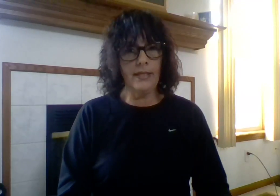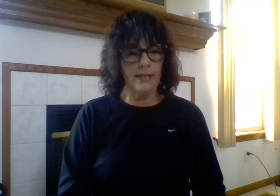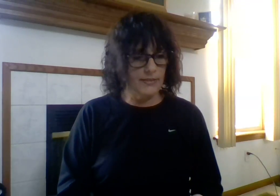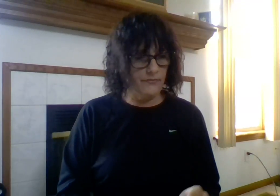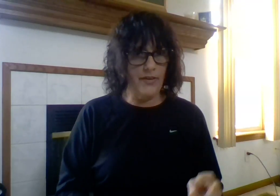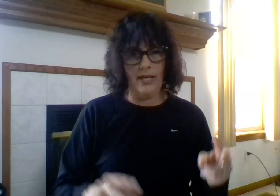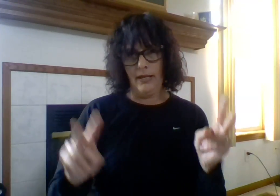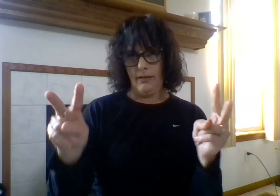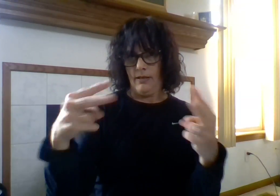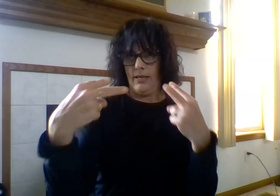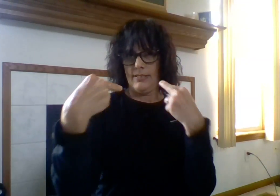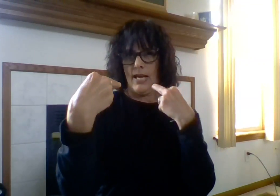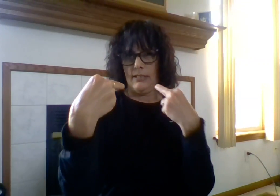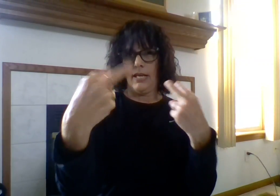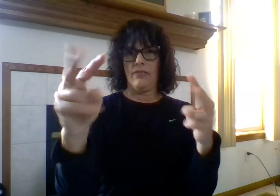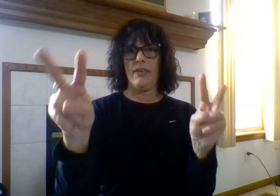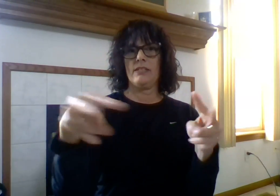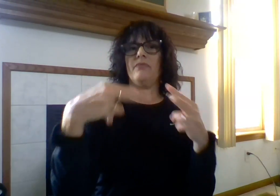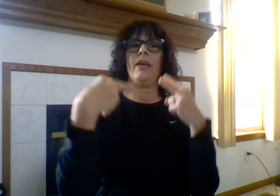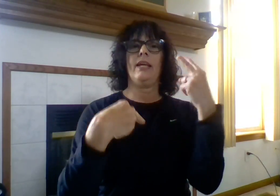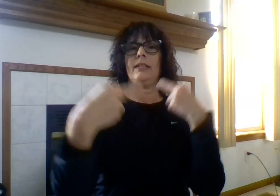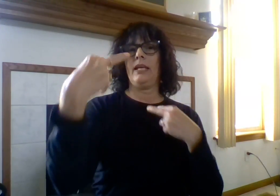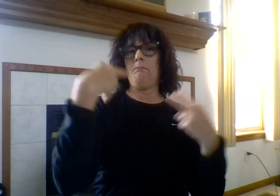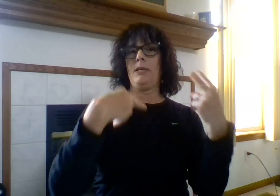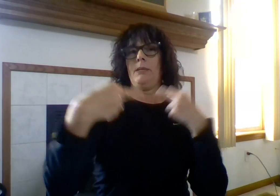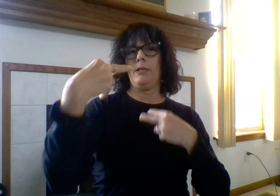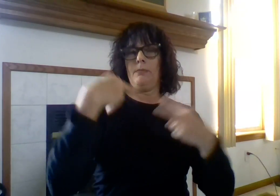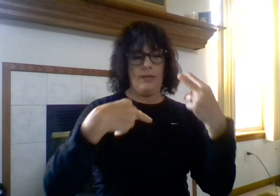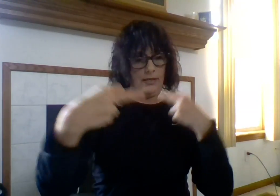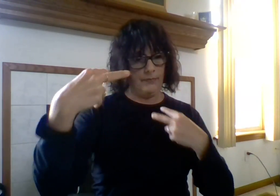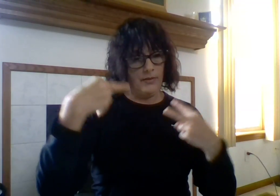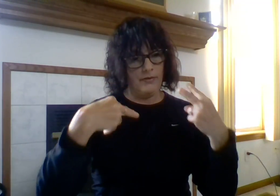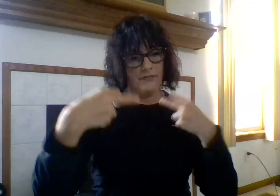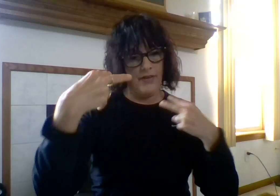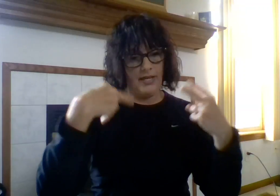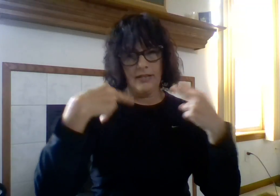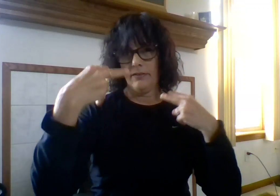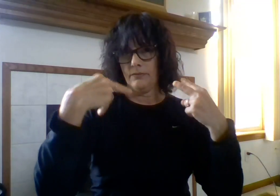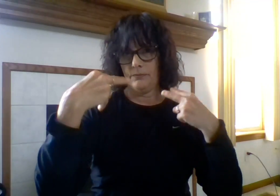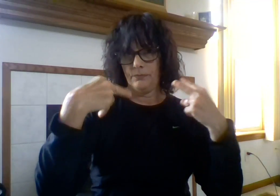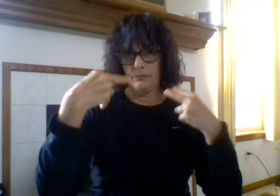he is vain. It's kind of like this, vain, like me, vain.